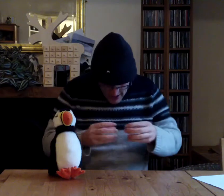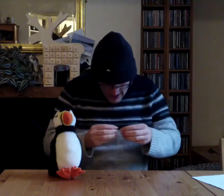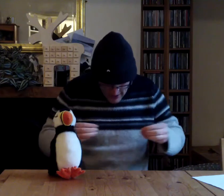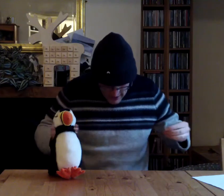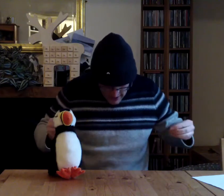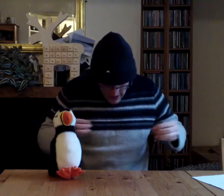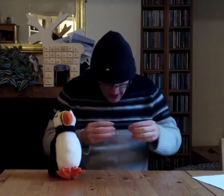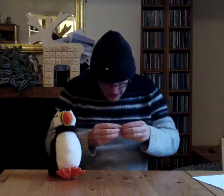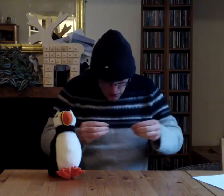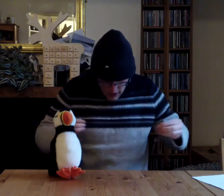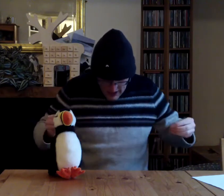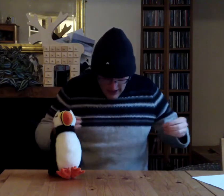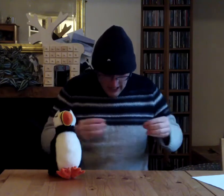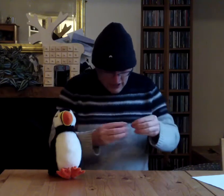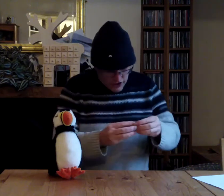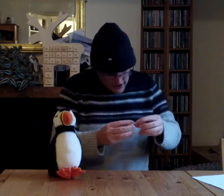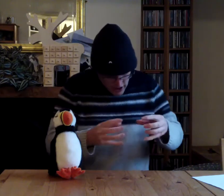parting the wool in your hand. So you're kind of